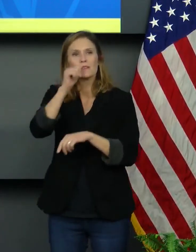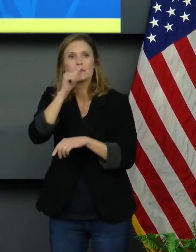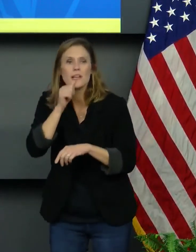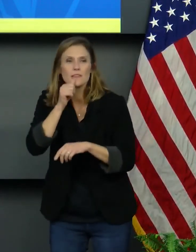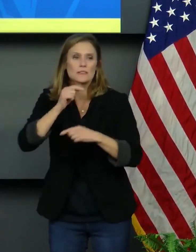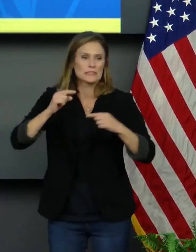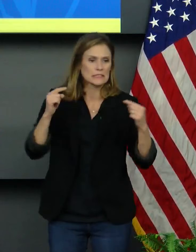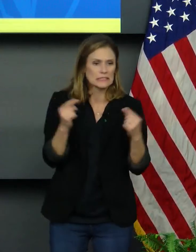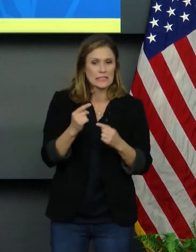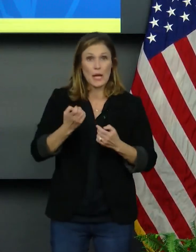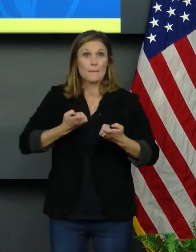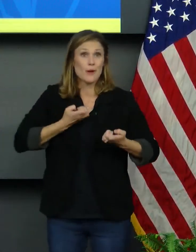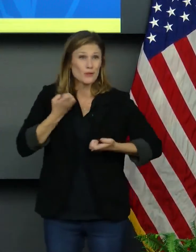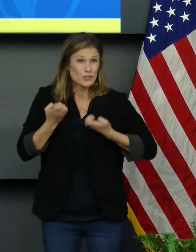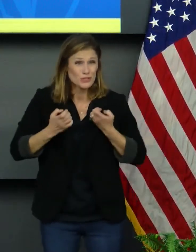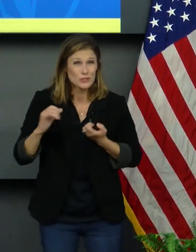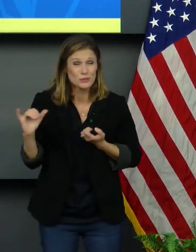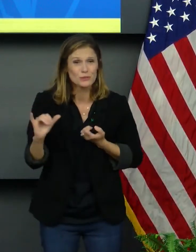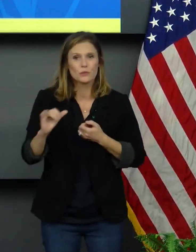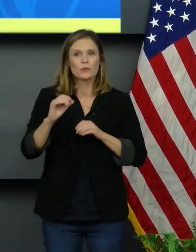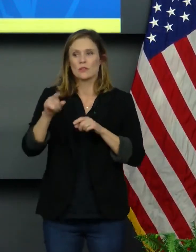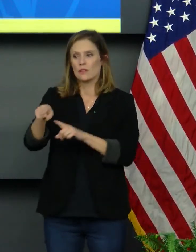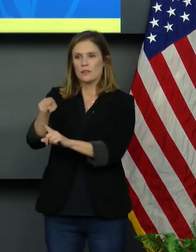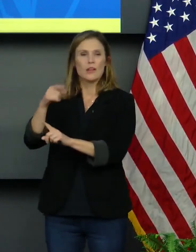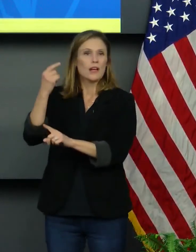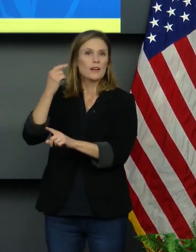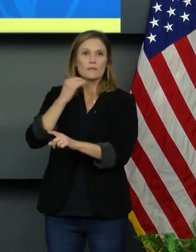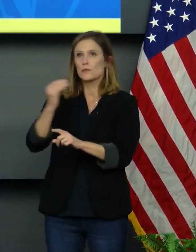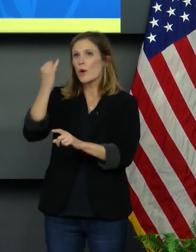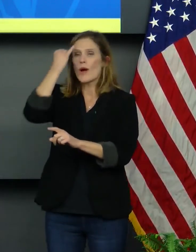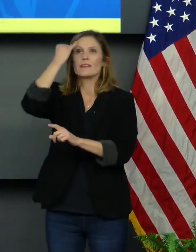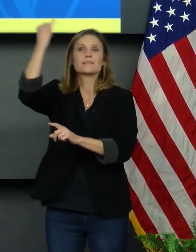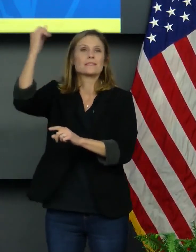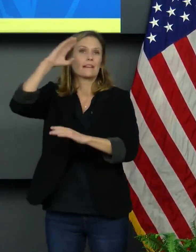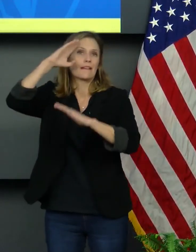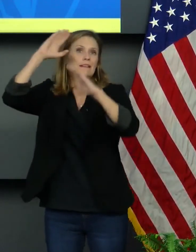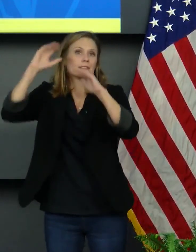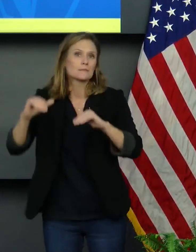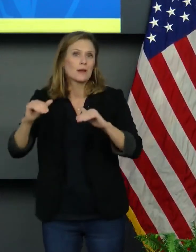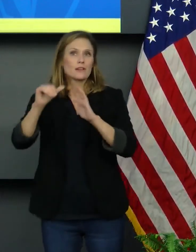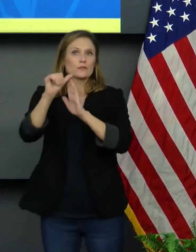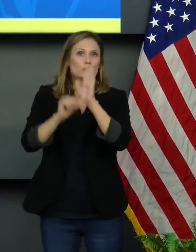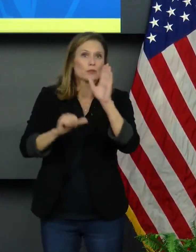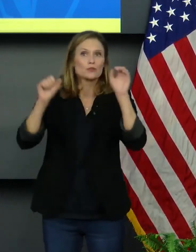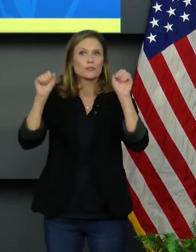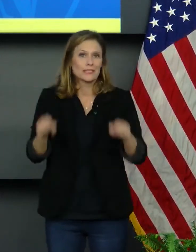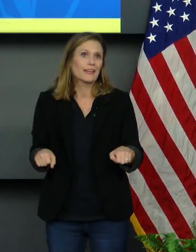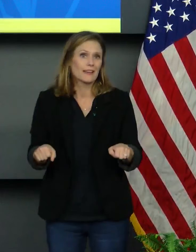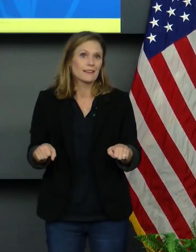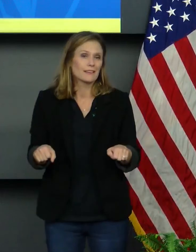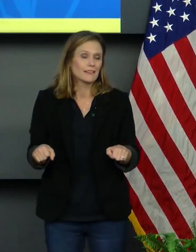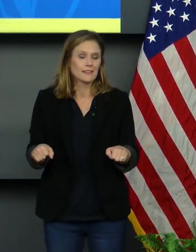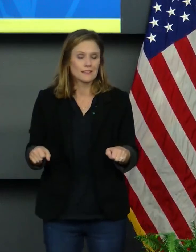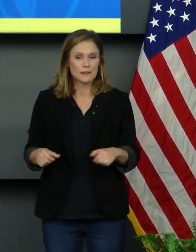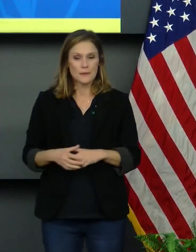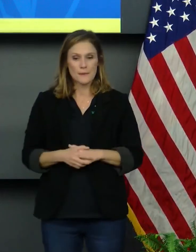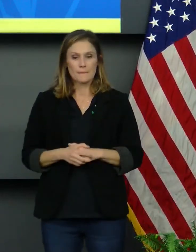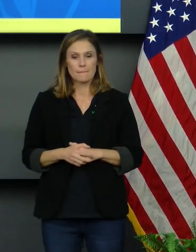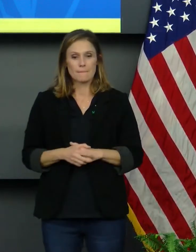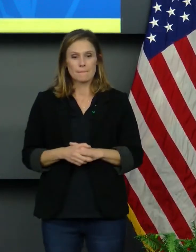suffering emotionally, and they have no idea when to expect that they could get back in and get their surgeries